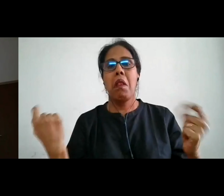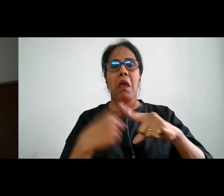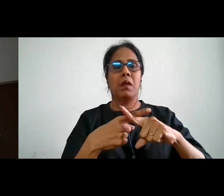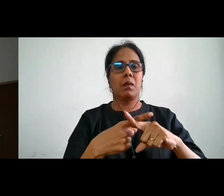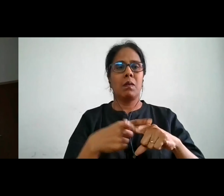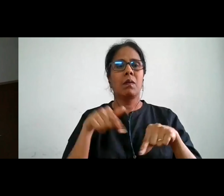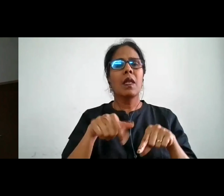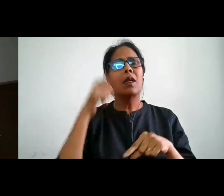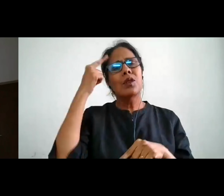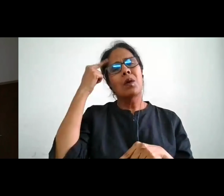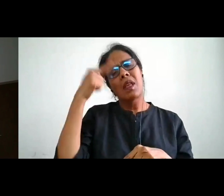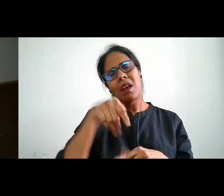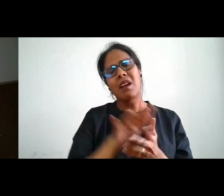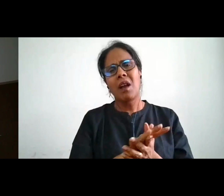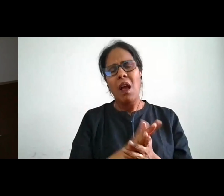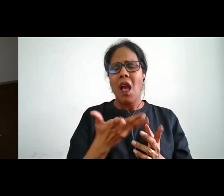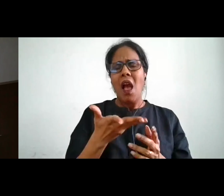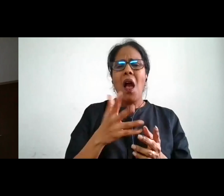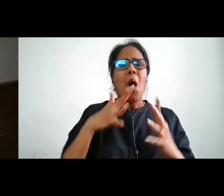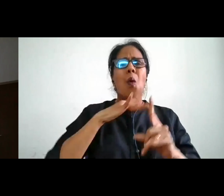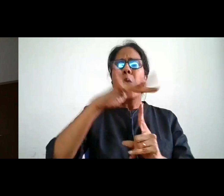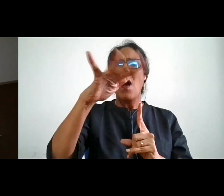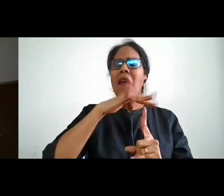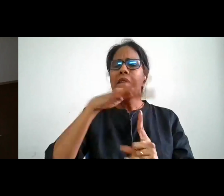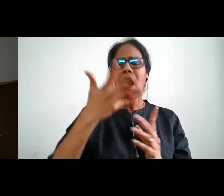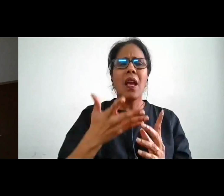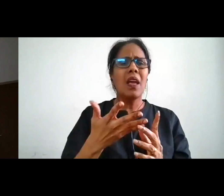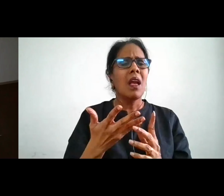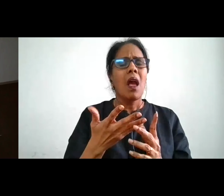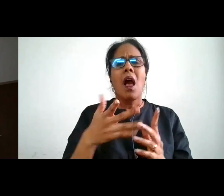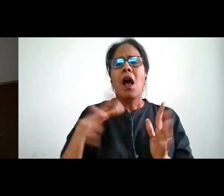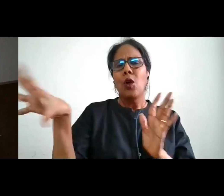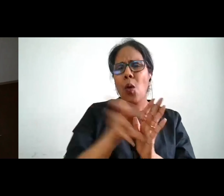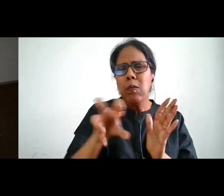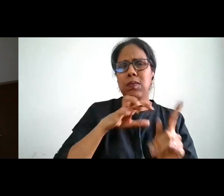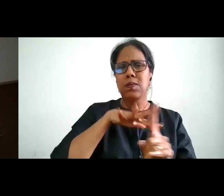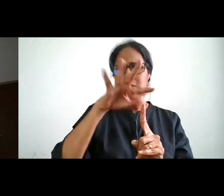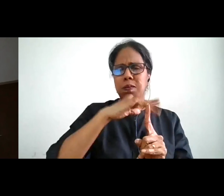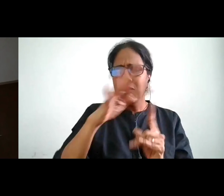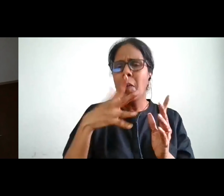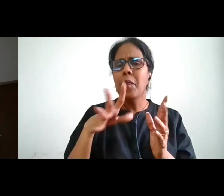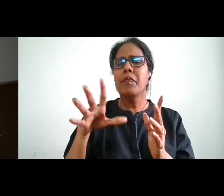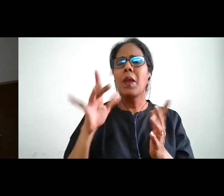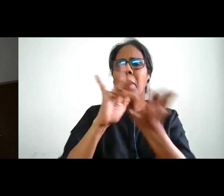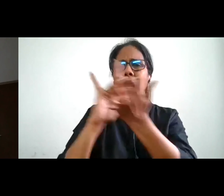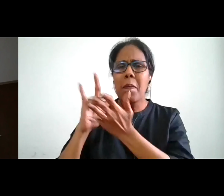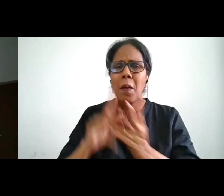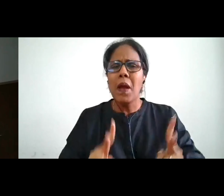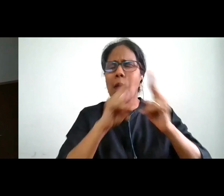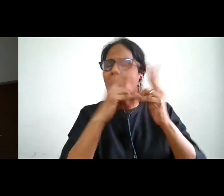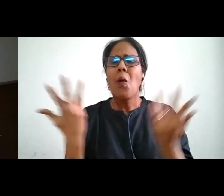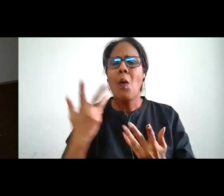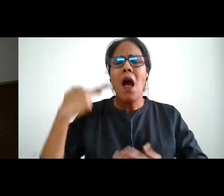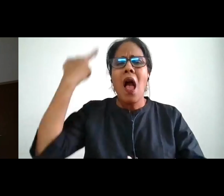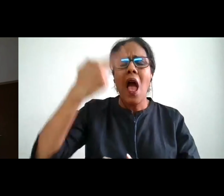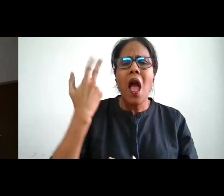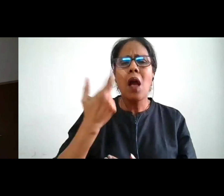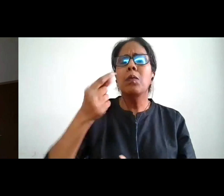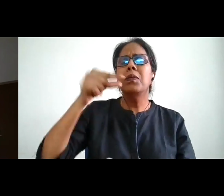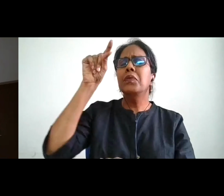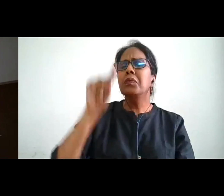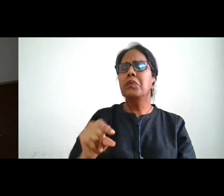hotspots when we have such low mobile tariffs? And Mr. Raja also referred to it. Such mobile tariffs, low mobile